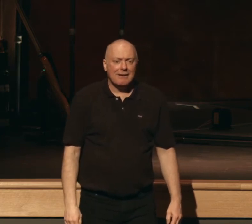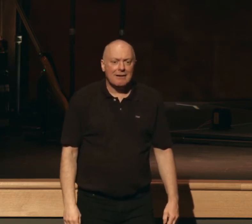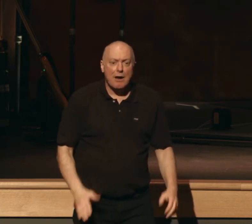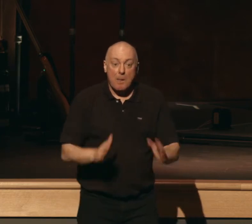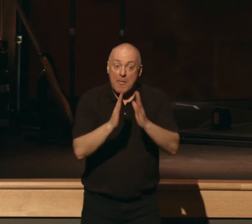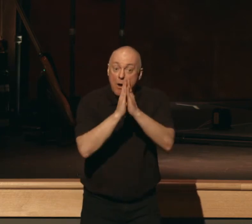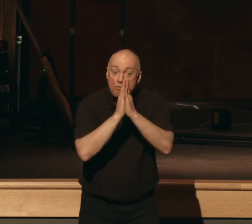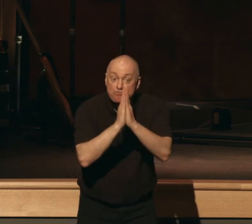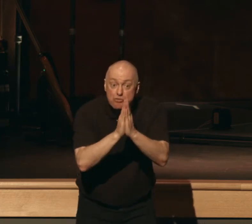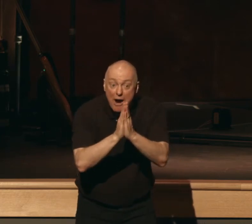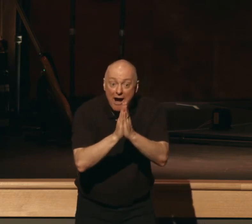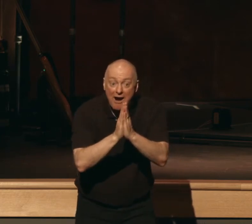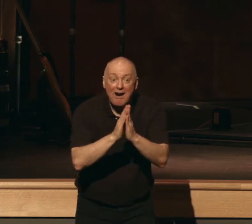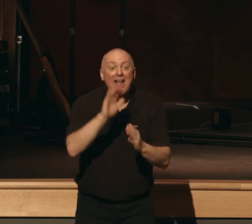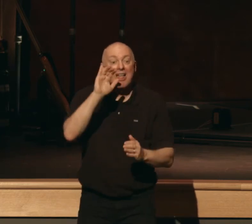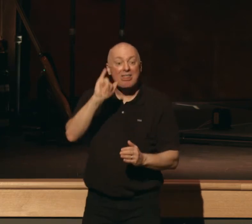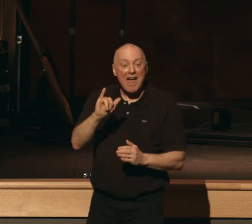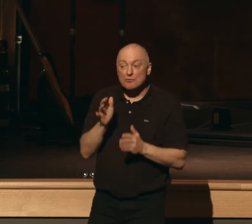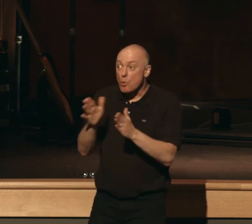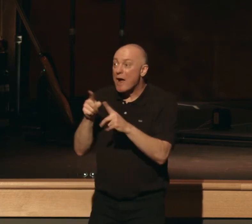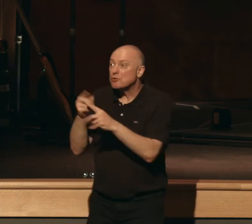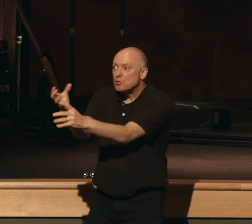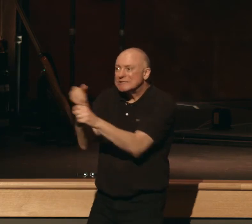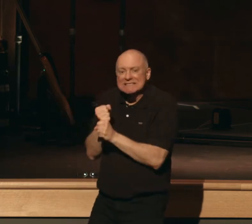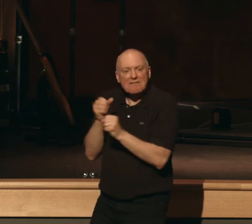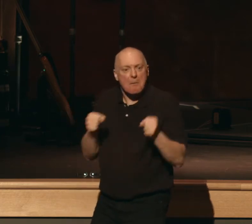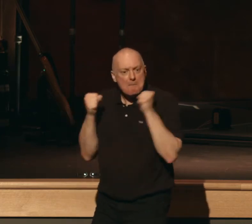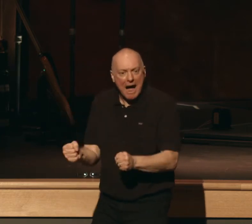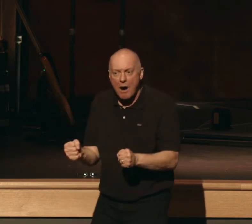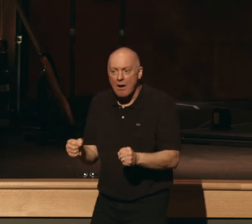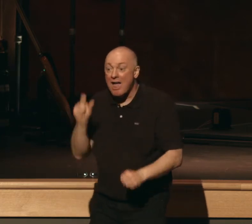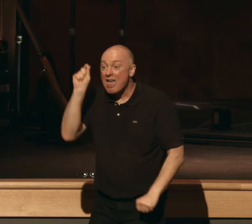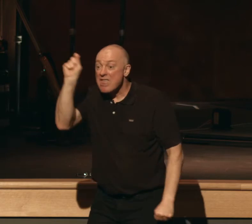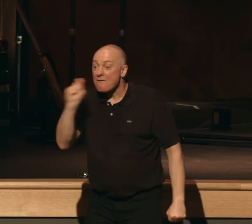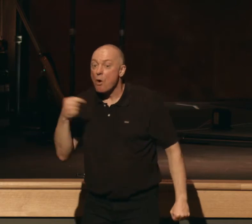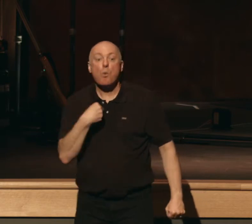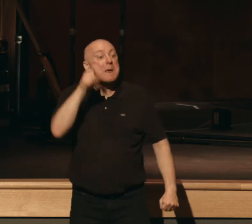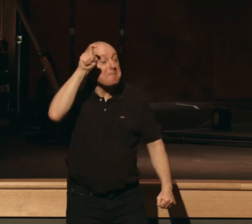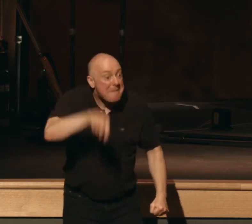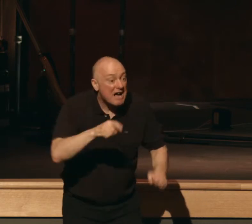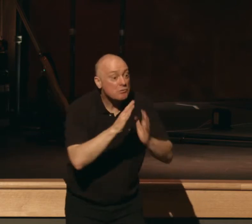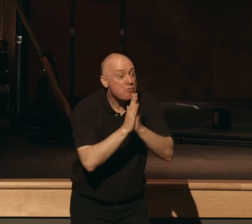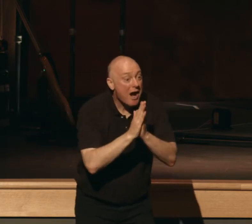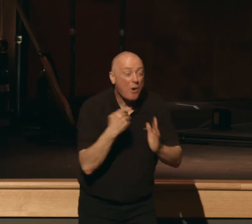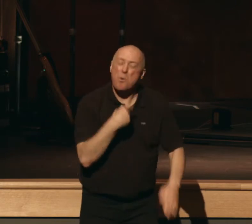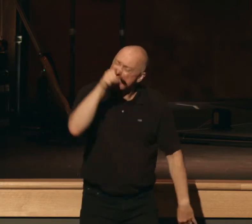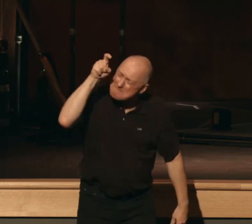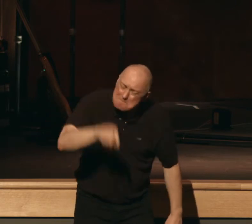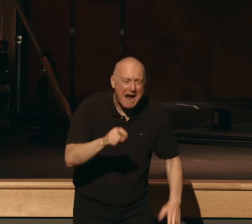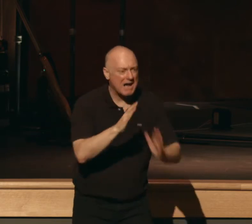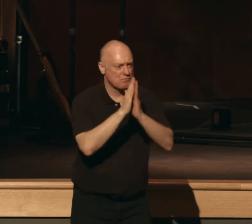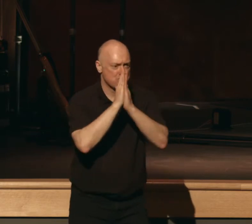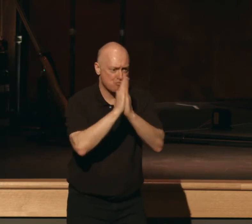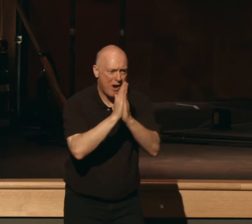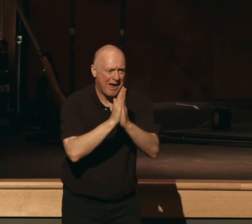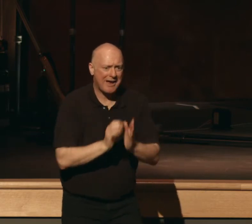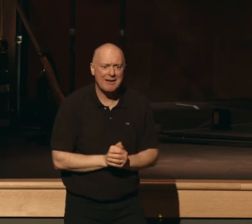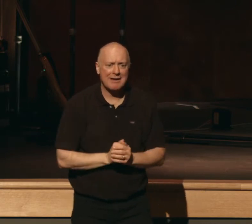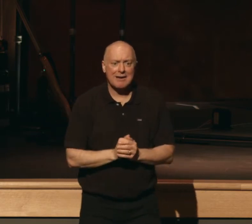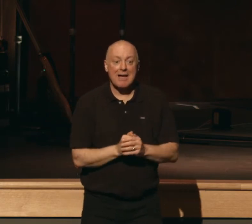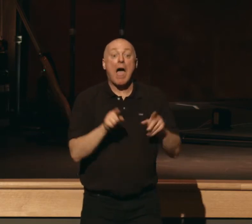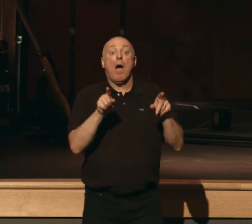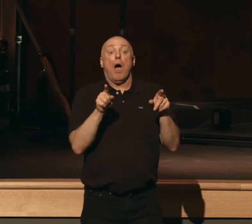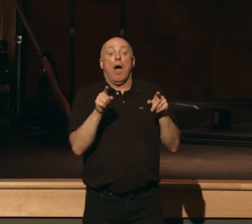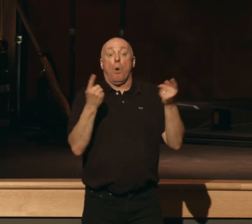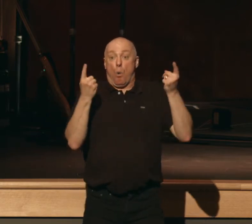And prayer is the means of power. Therefore, we must pray. We must pray. And as